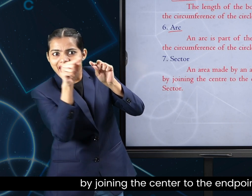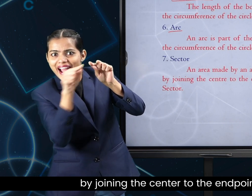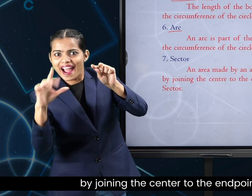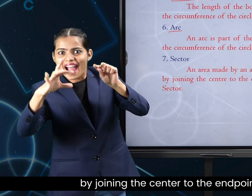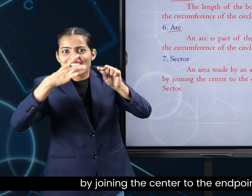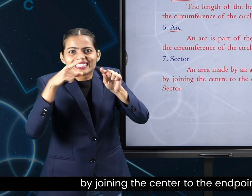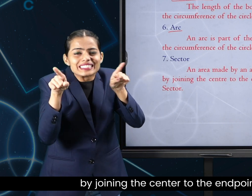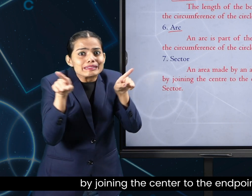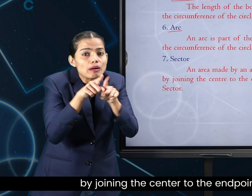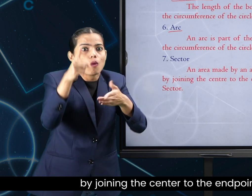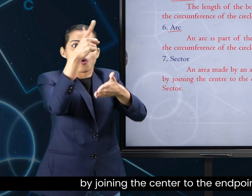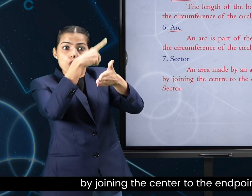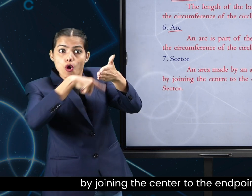called sector.